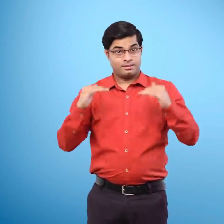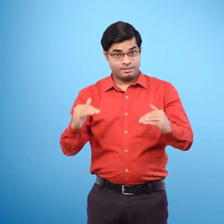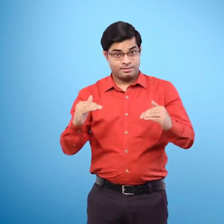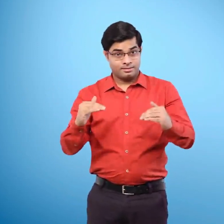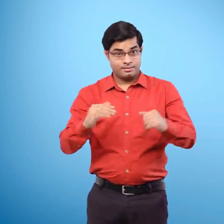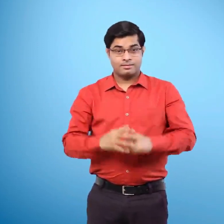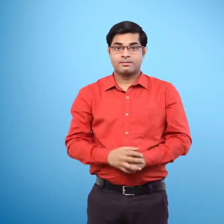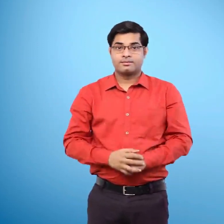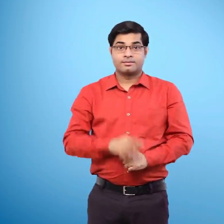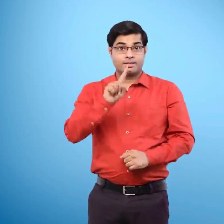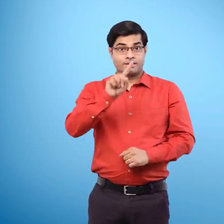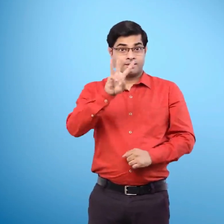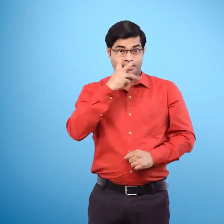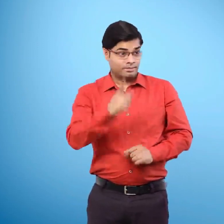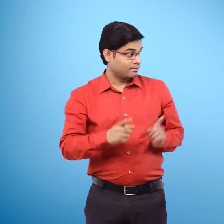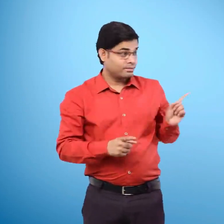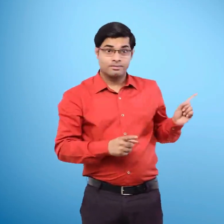Row 13.